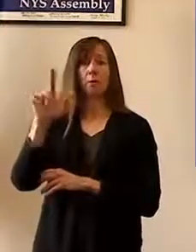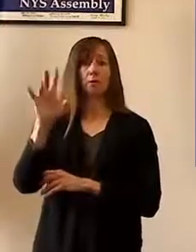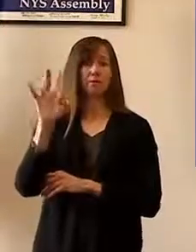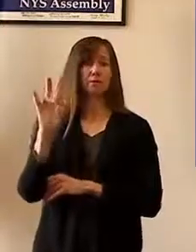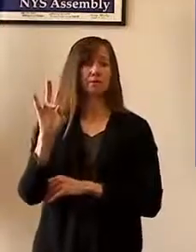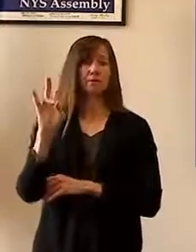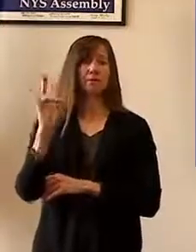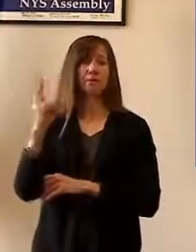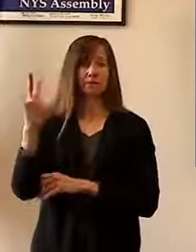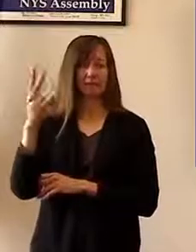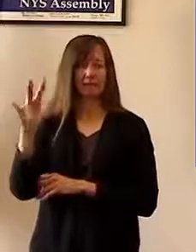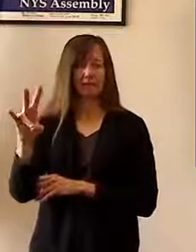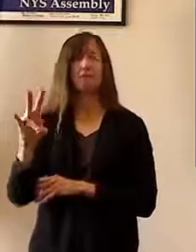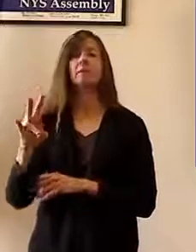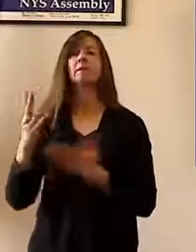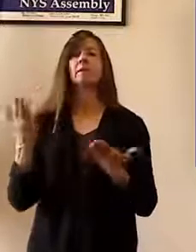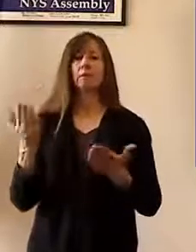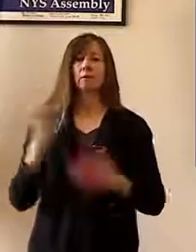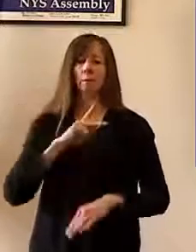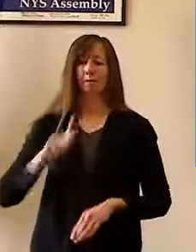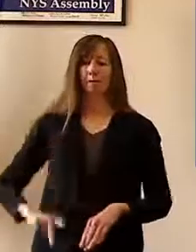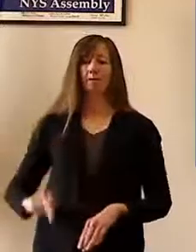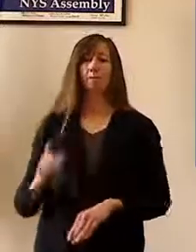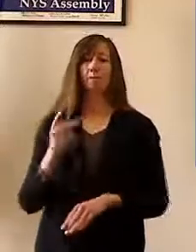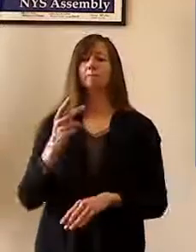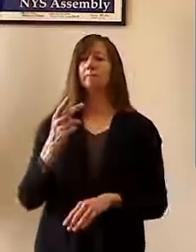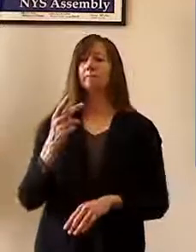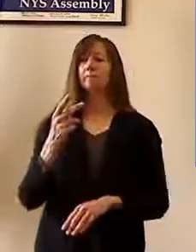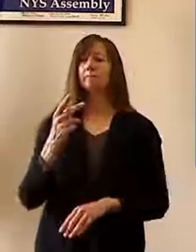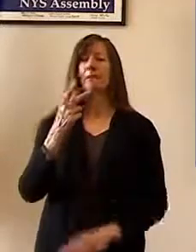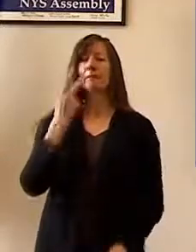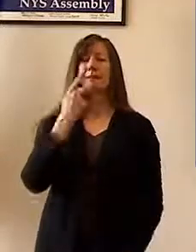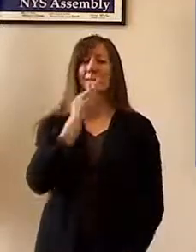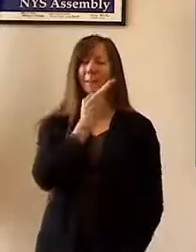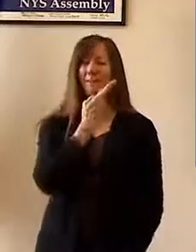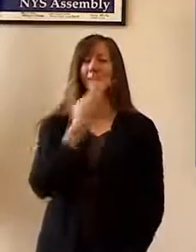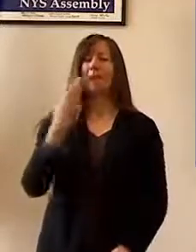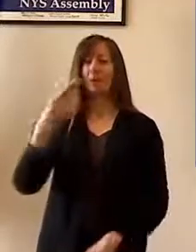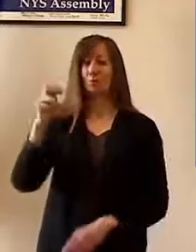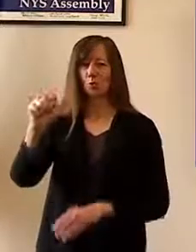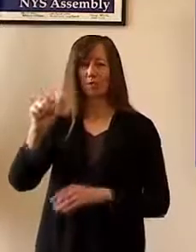School. All of those with a City of Poughkeepsie address who signed up on our vaccine